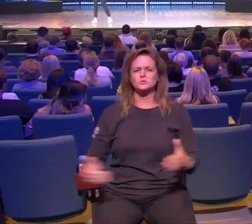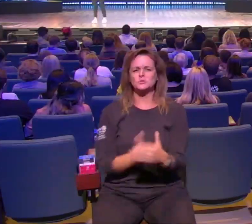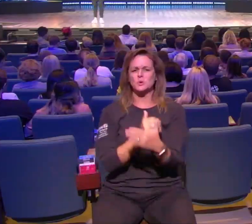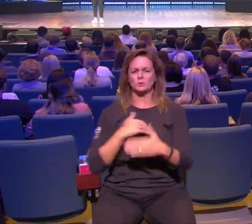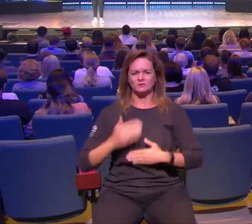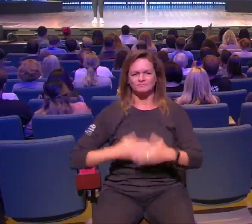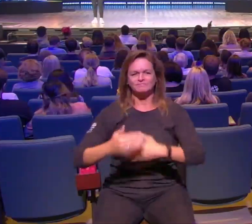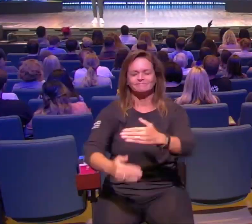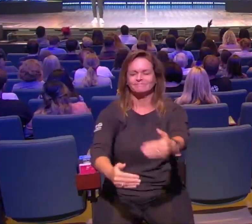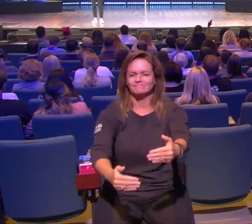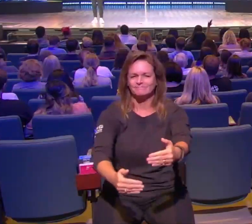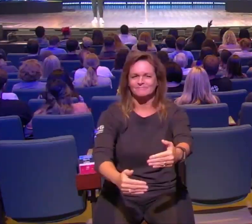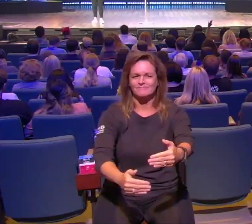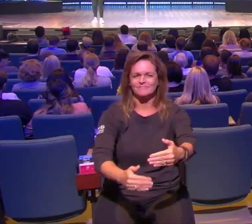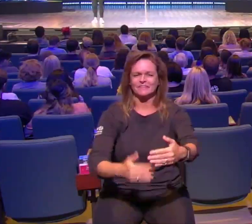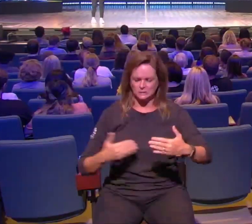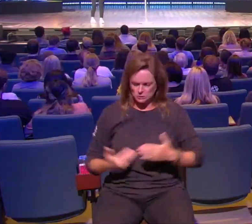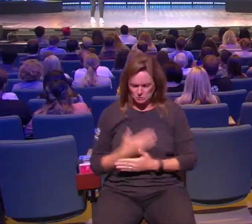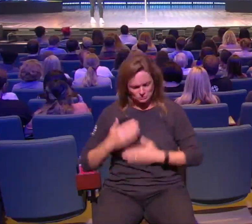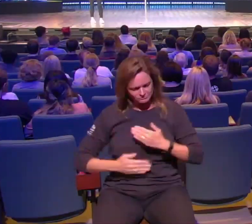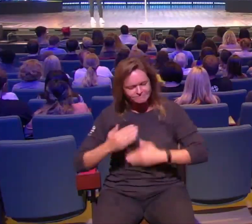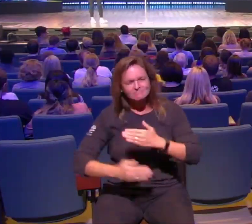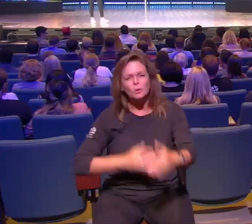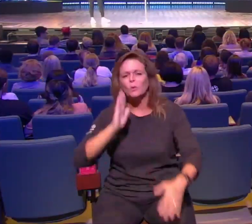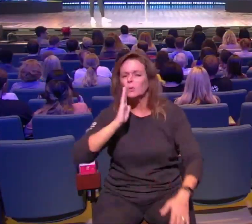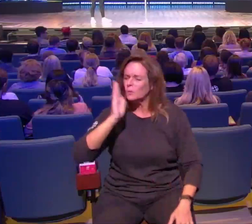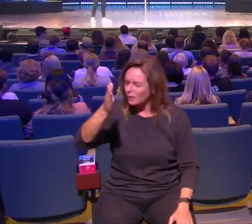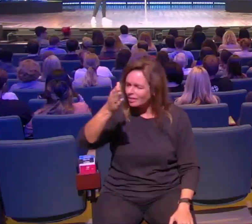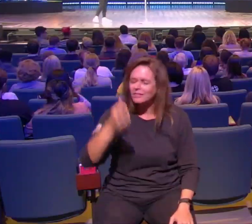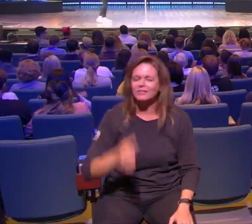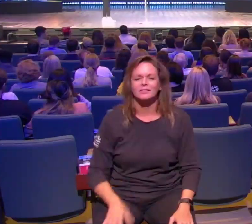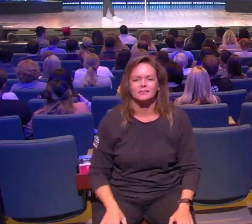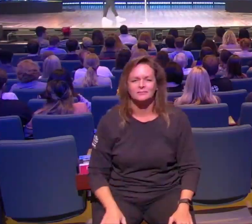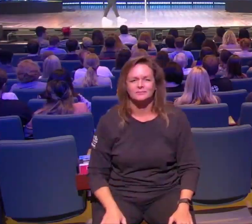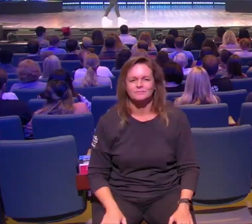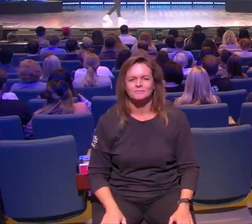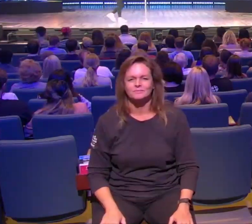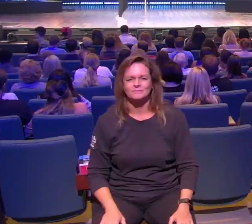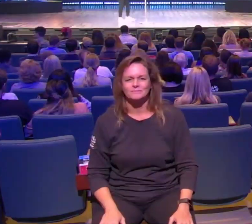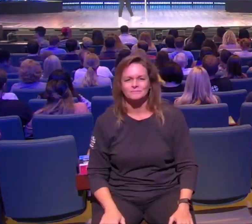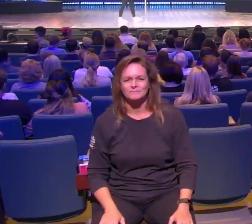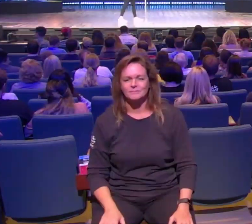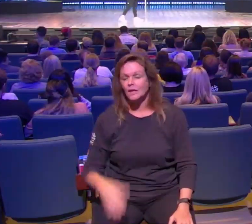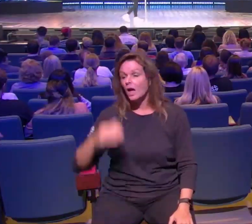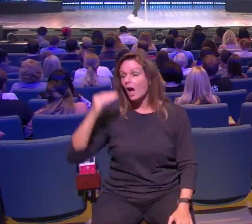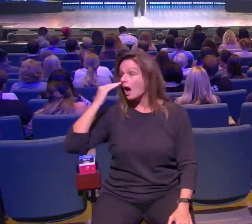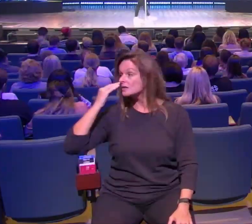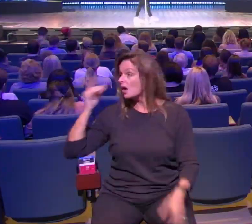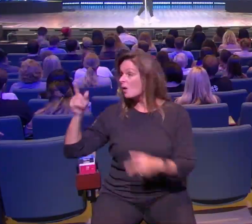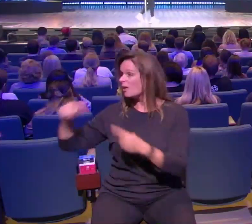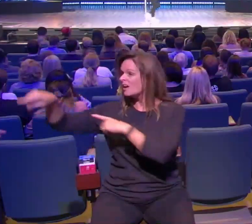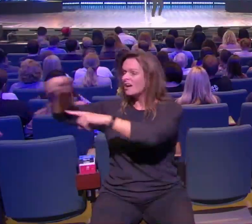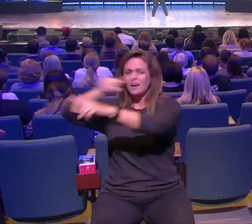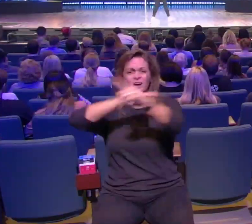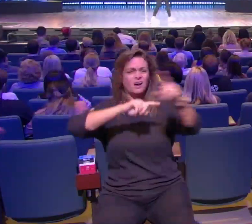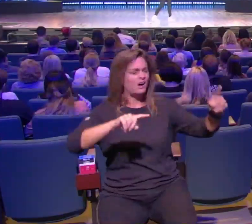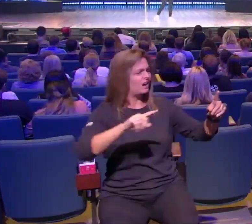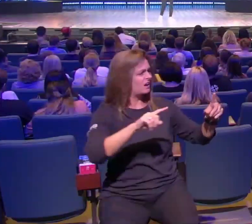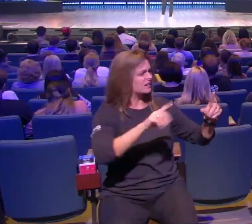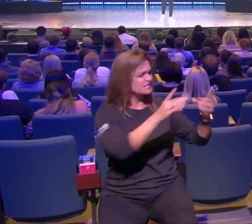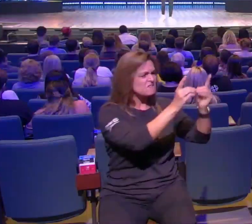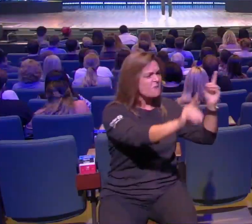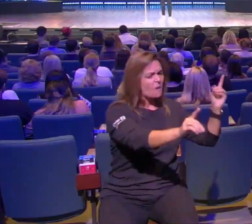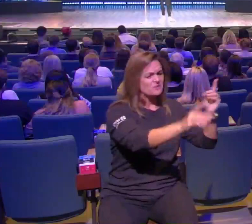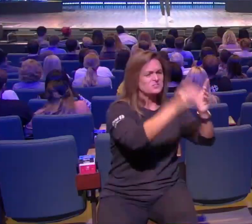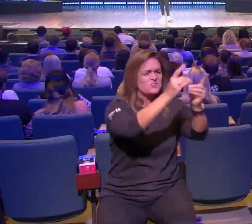joy for me to step into in my future. I have only seen divorce and brokenness in my family for generations,